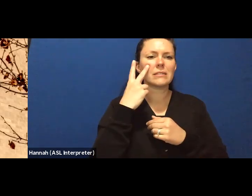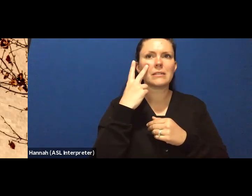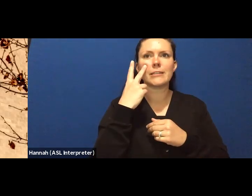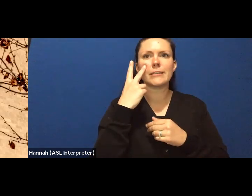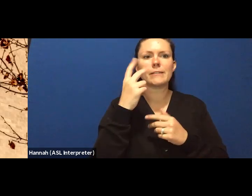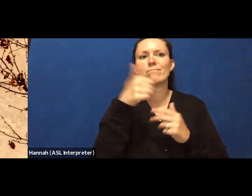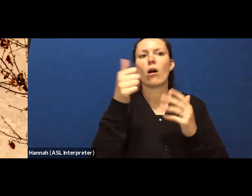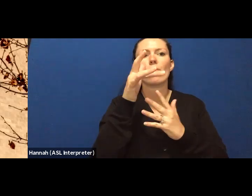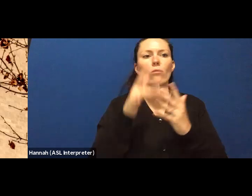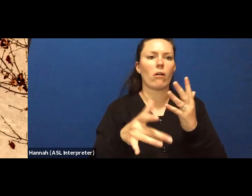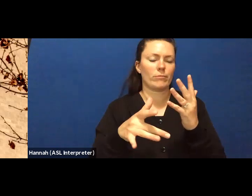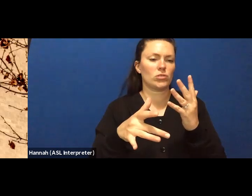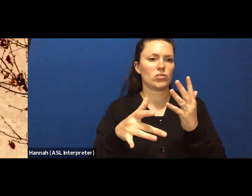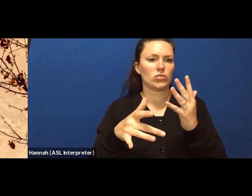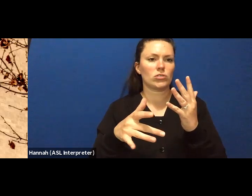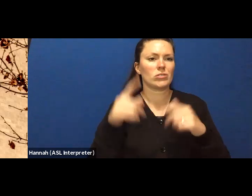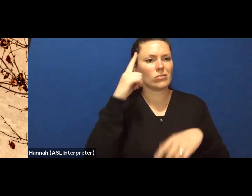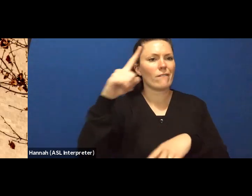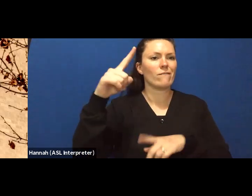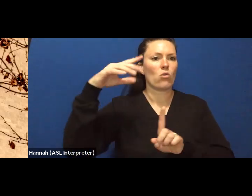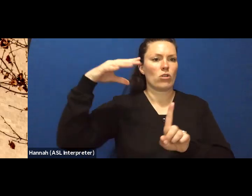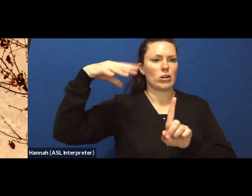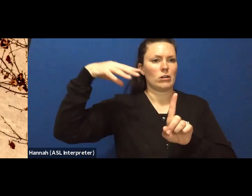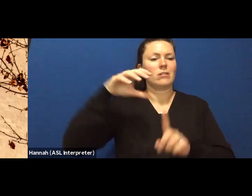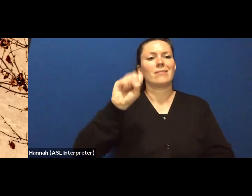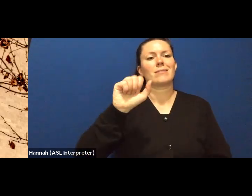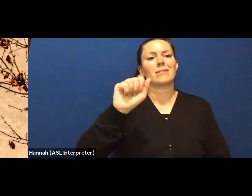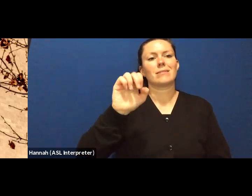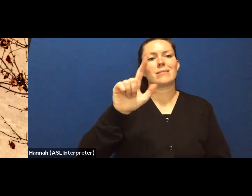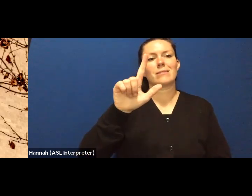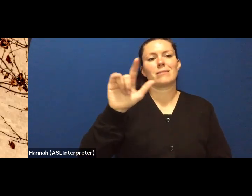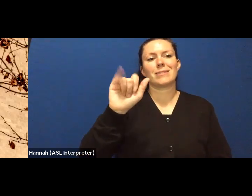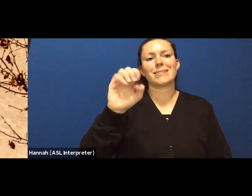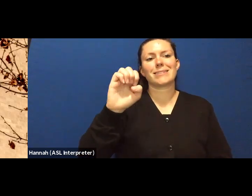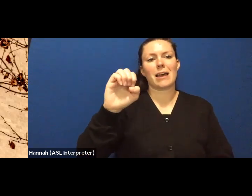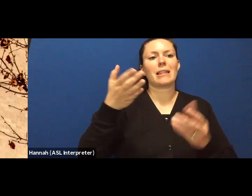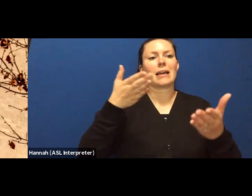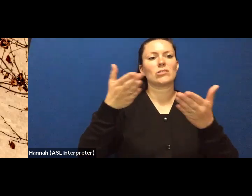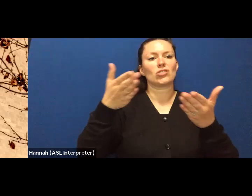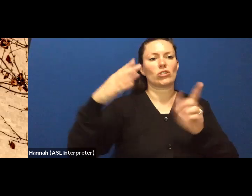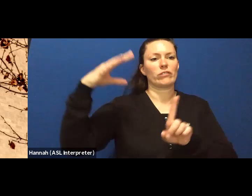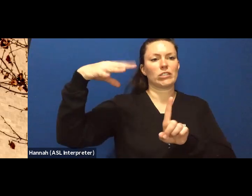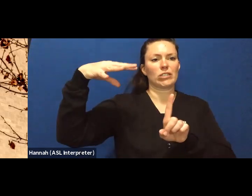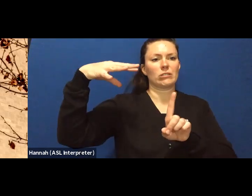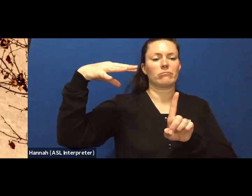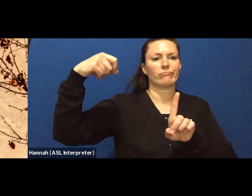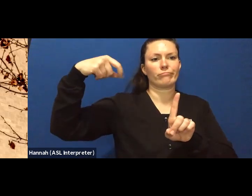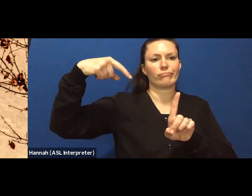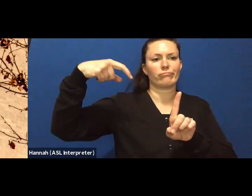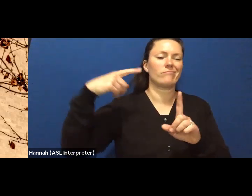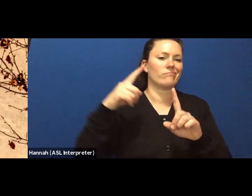for some type of a satellite-based internet service, but haven't really